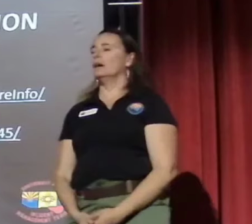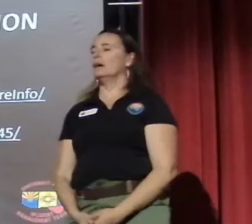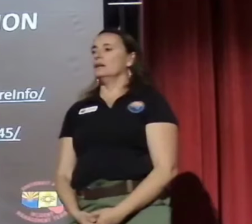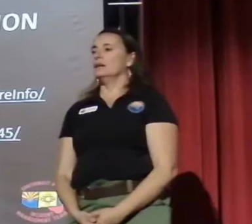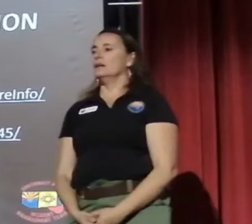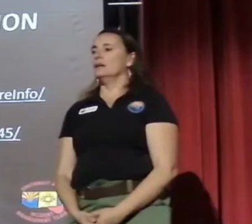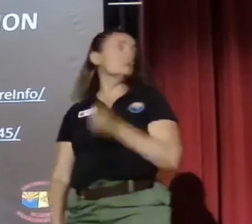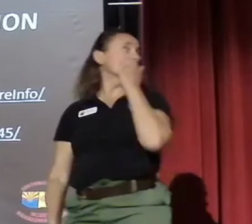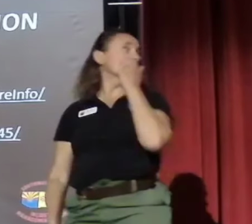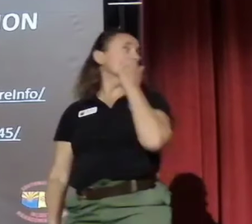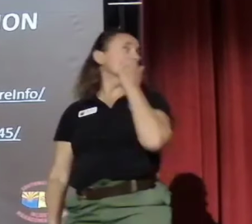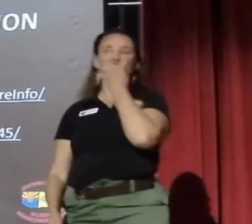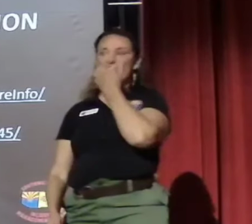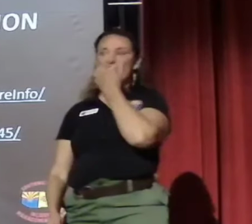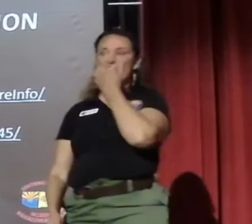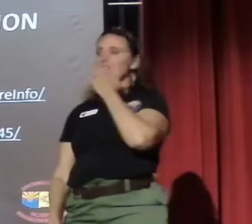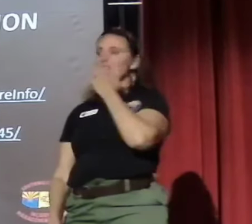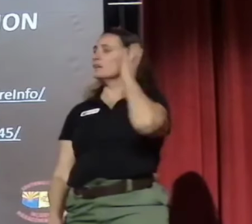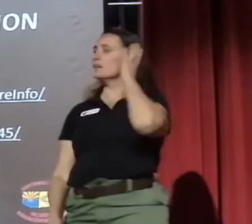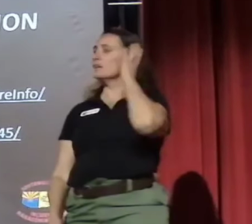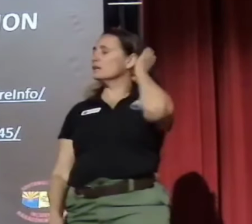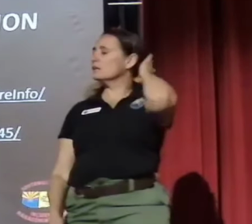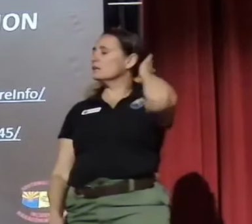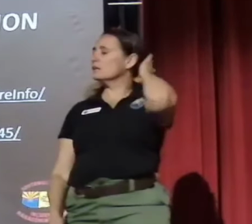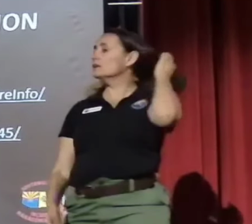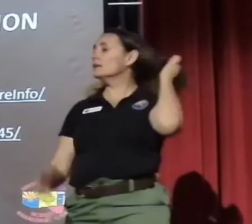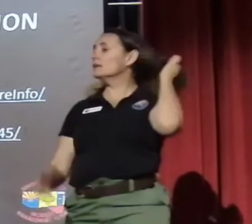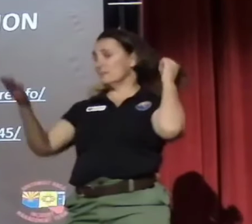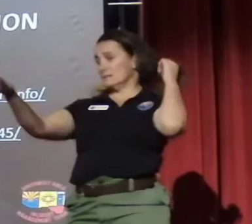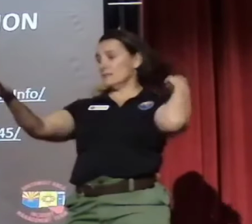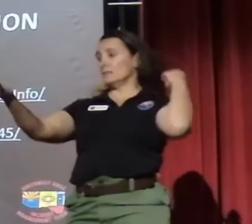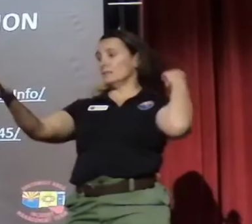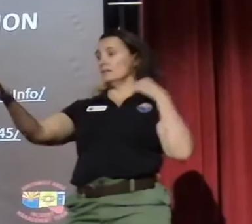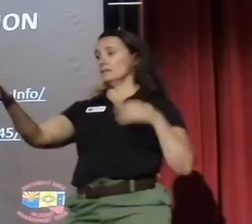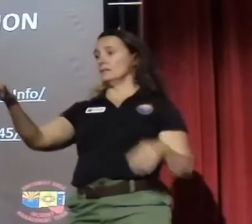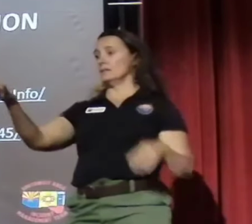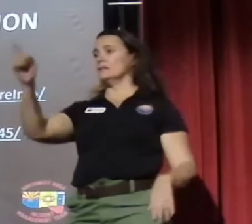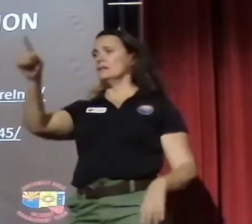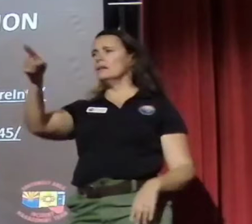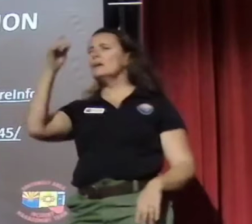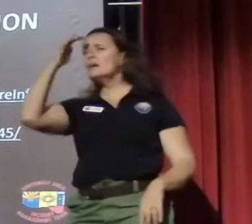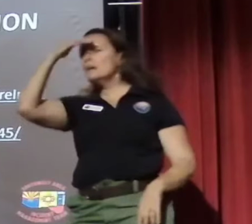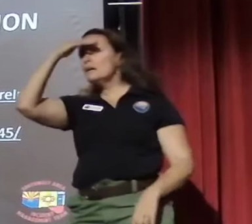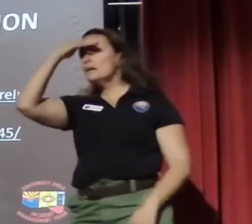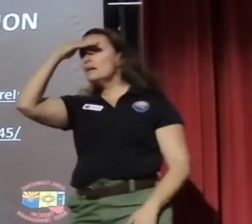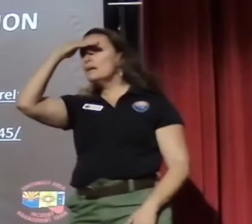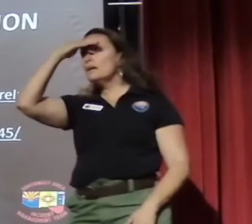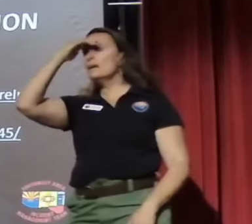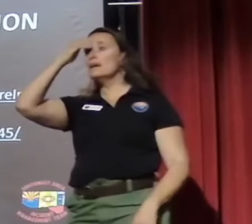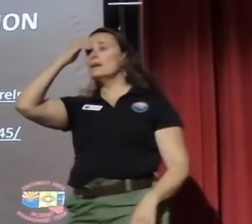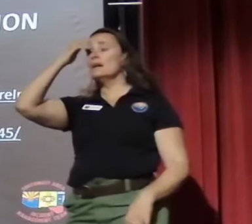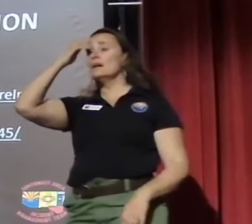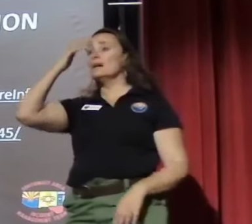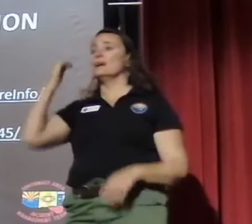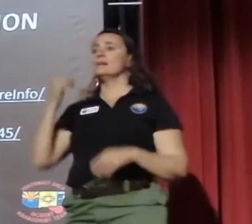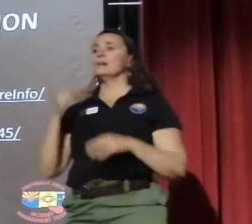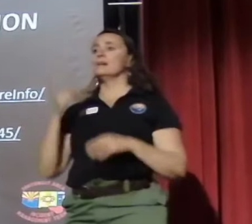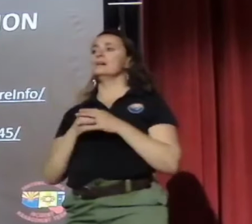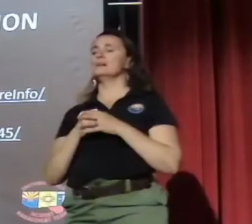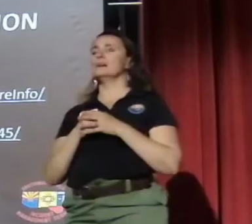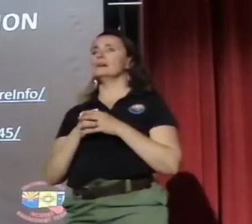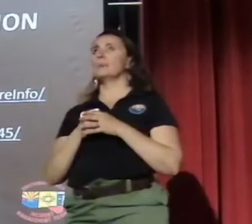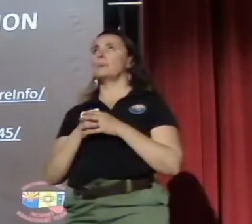Thank you. Yes, ma'am, right here, and then I'll come to you next, ma'am, okay? What conditions have to be in